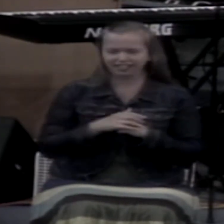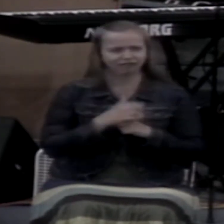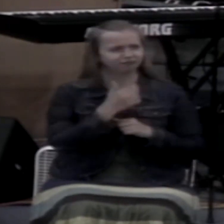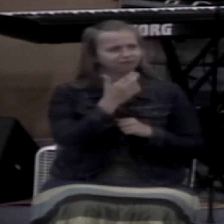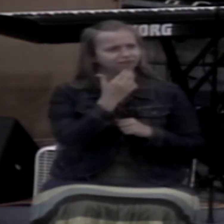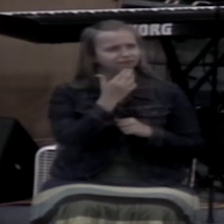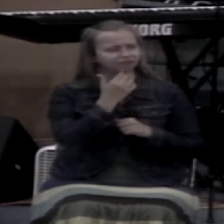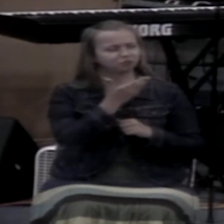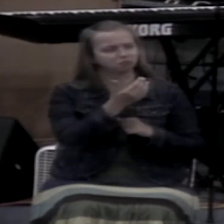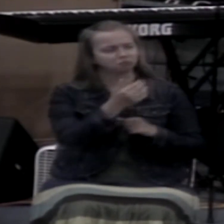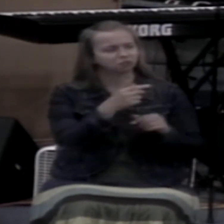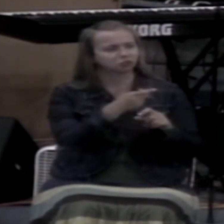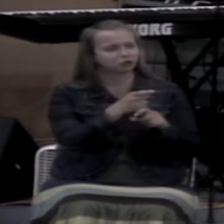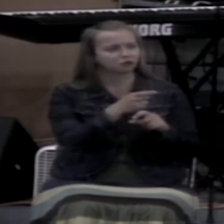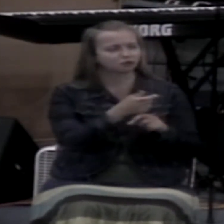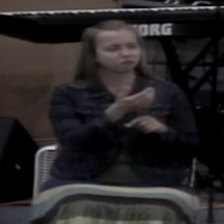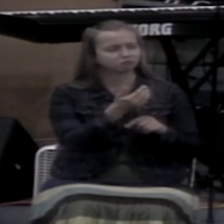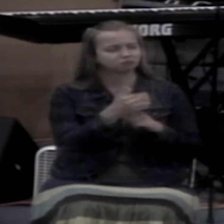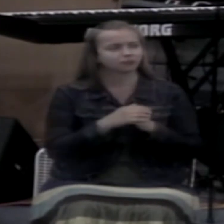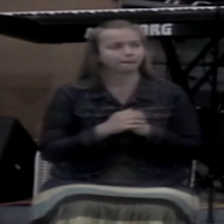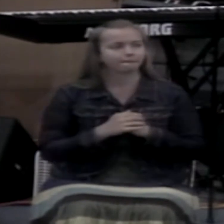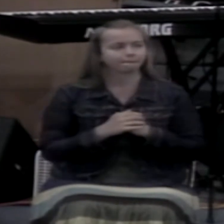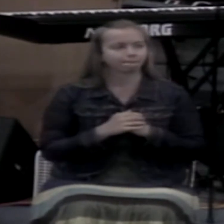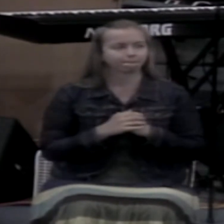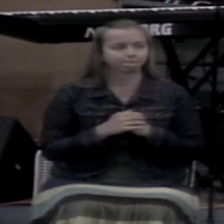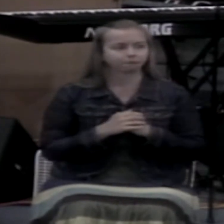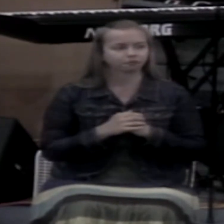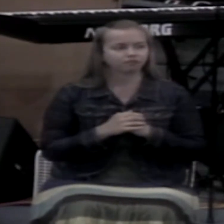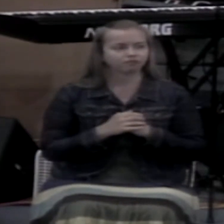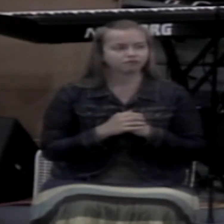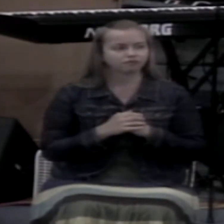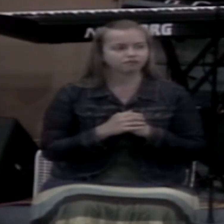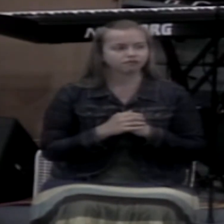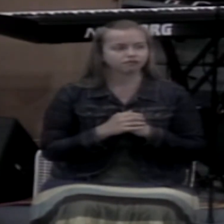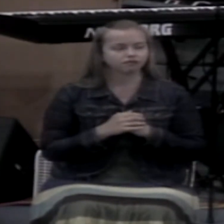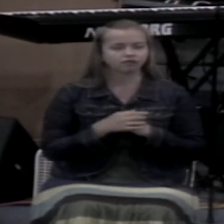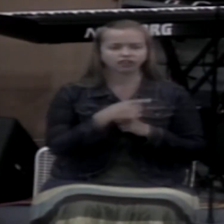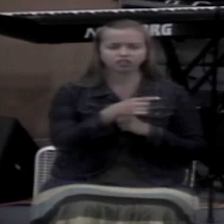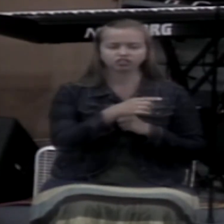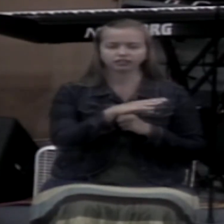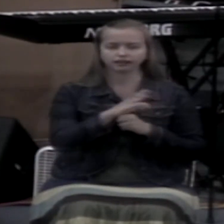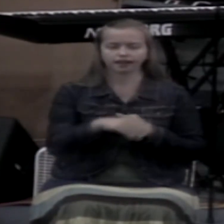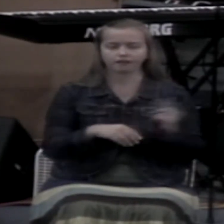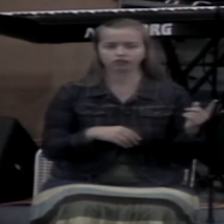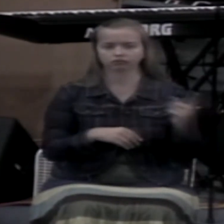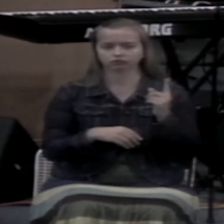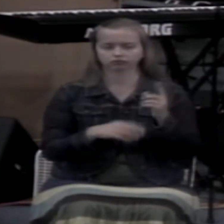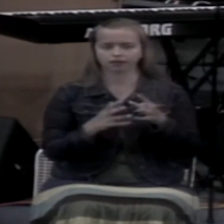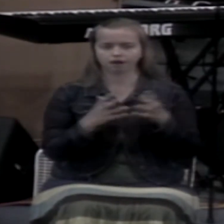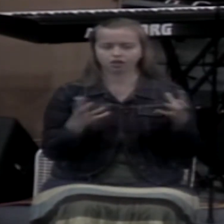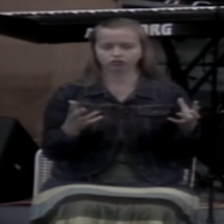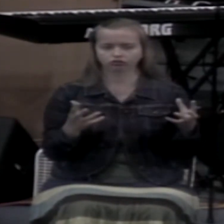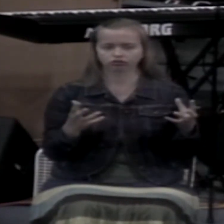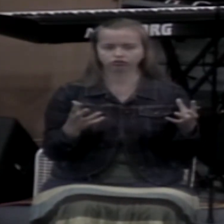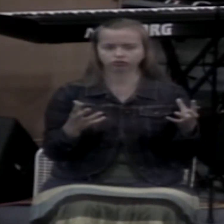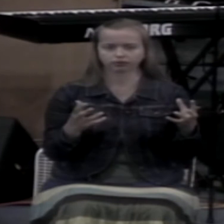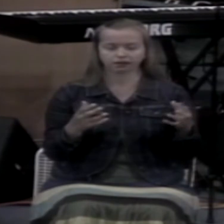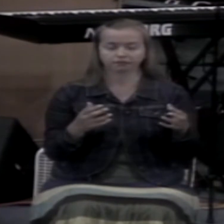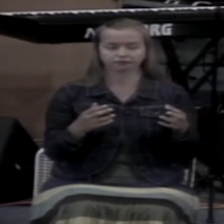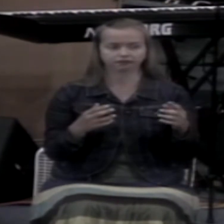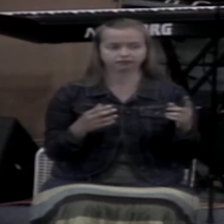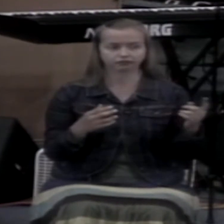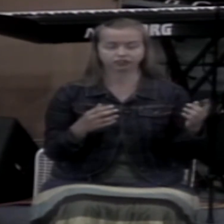And she and never had come to our table, never had talked with us much, but she felt comfortable in doing this. And then after she'd